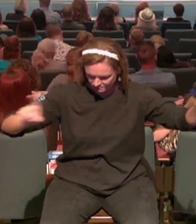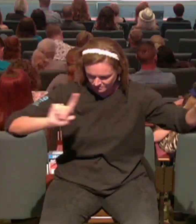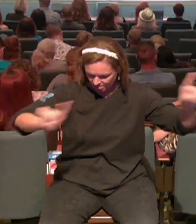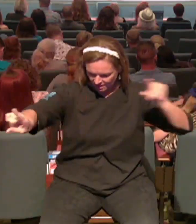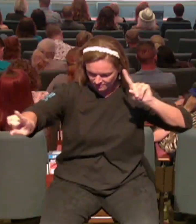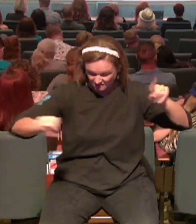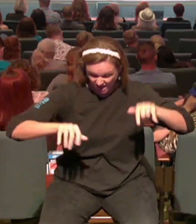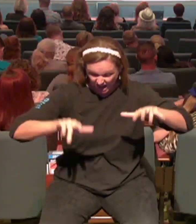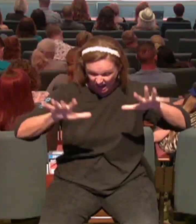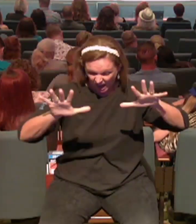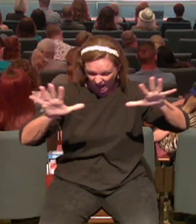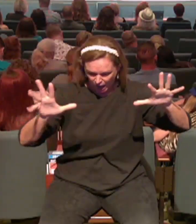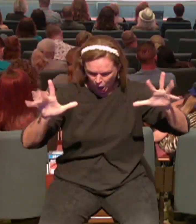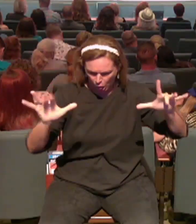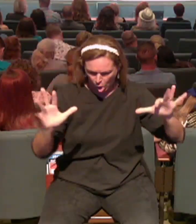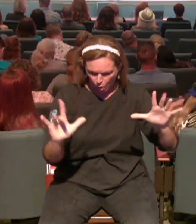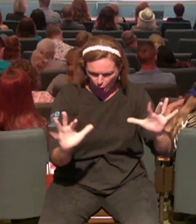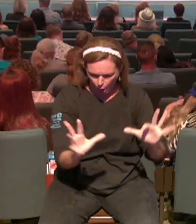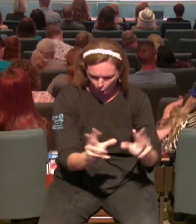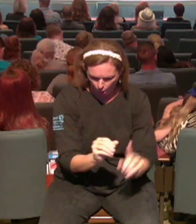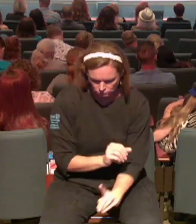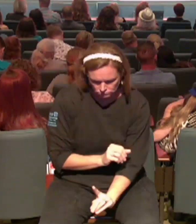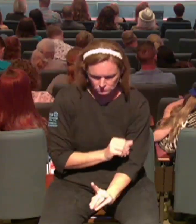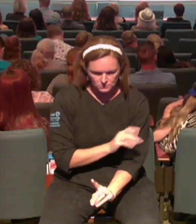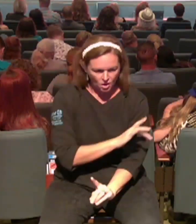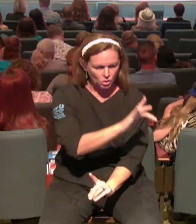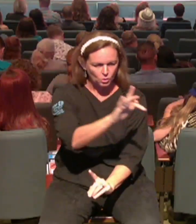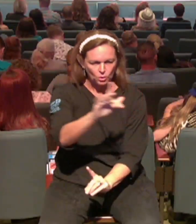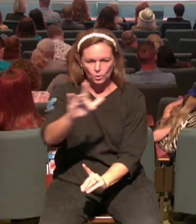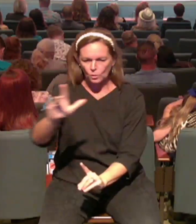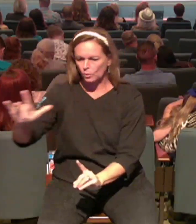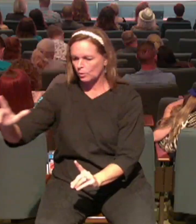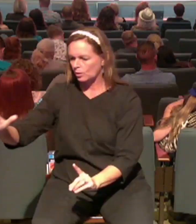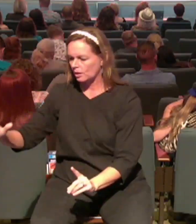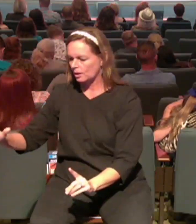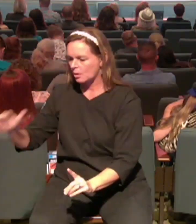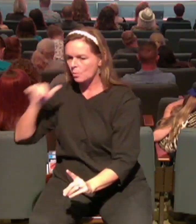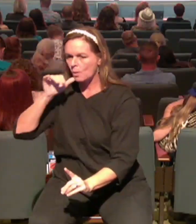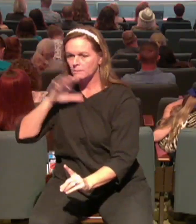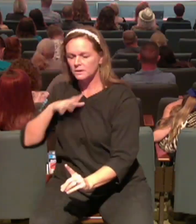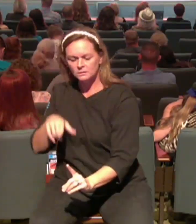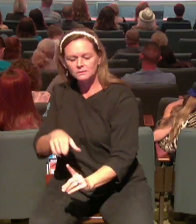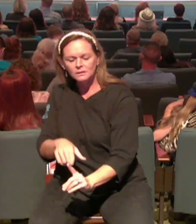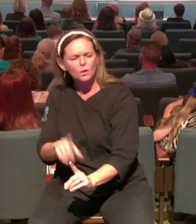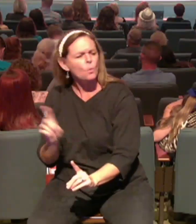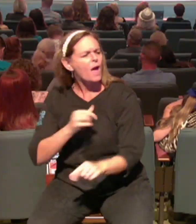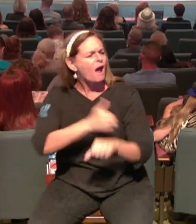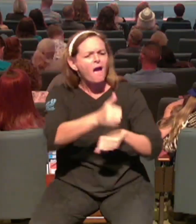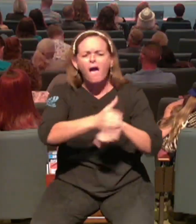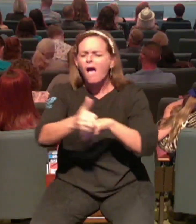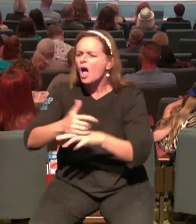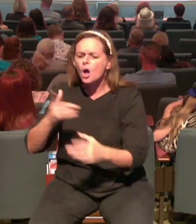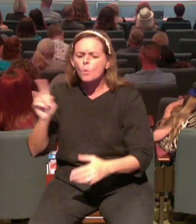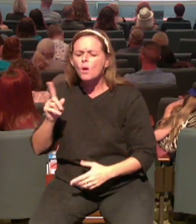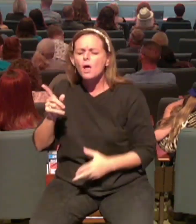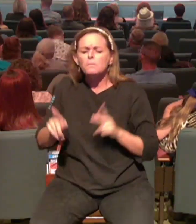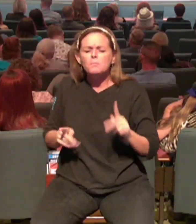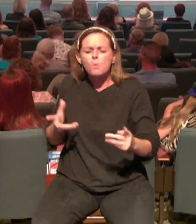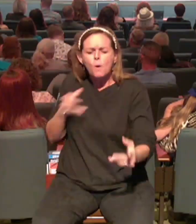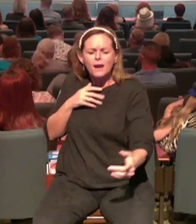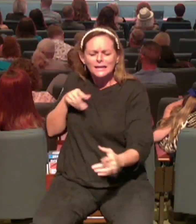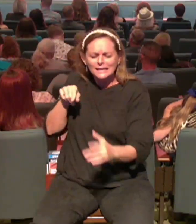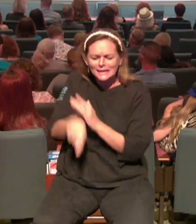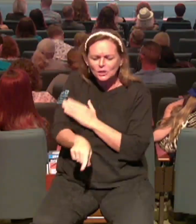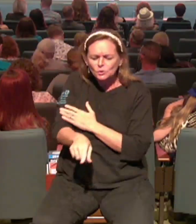one. And Jesus said, neither do I. Say that last part with me out loud. Go and sin